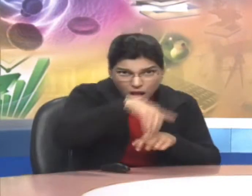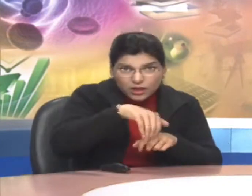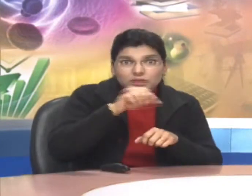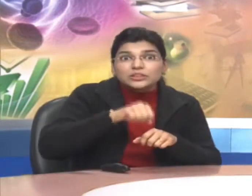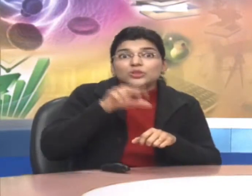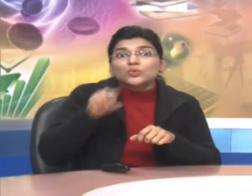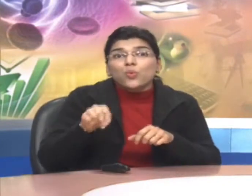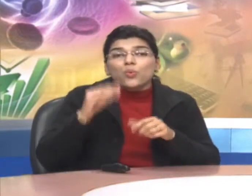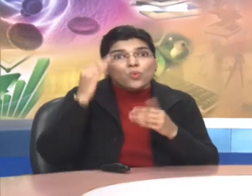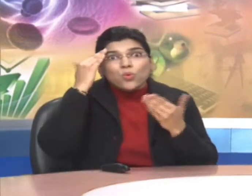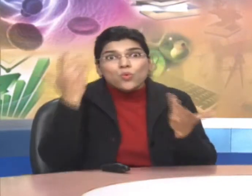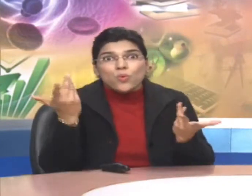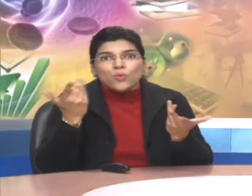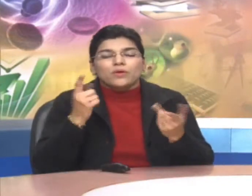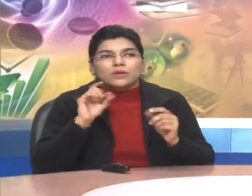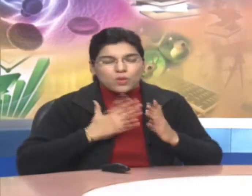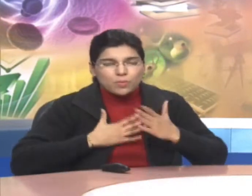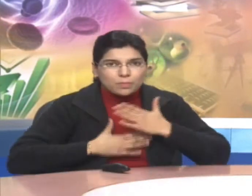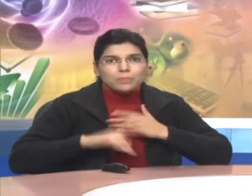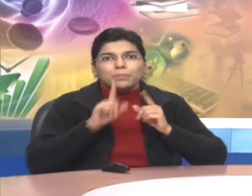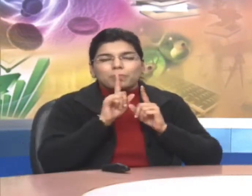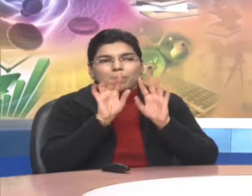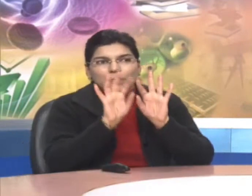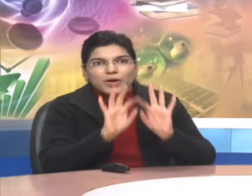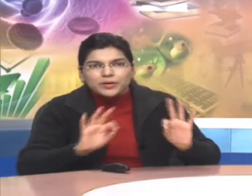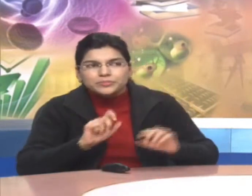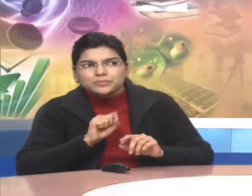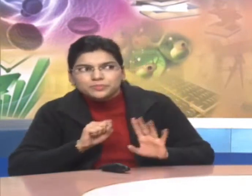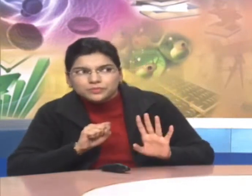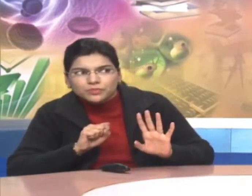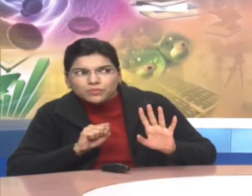the direction from which the animal was approaching.